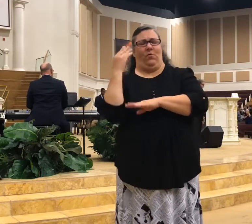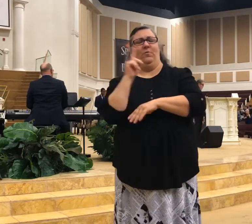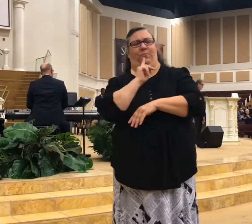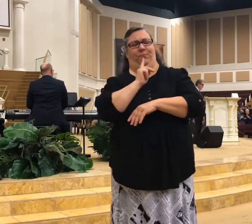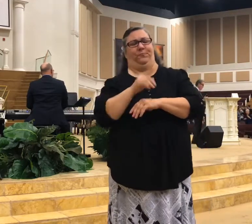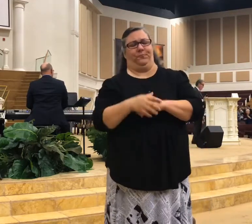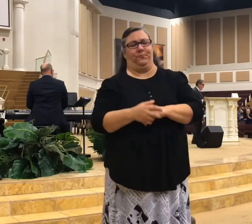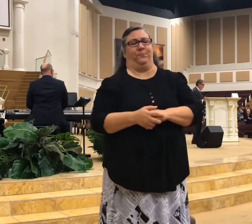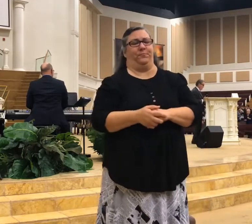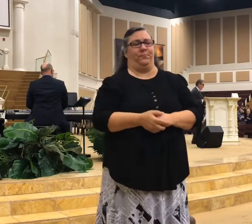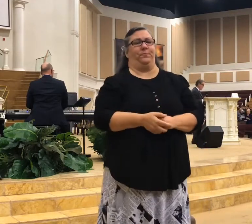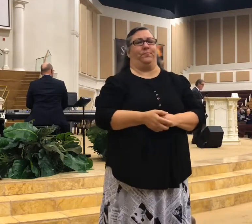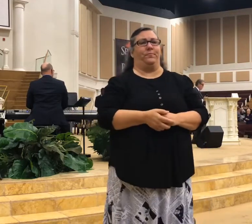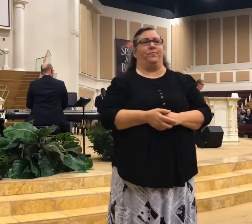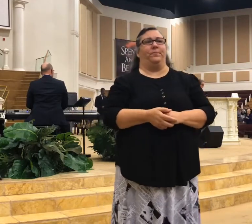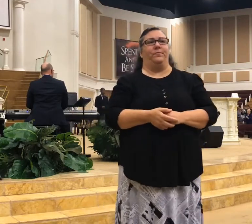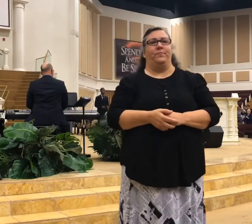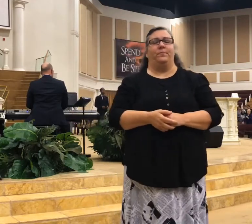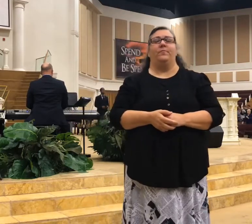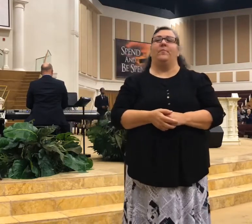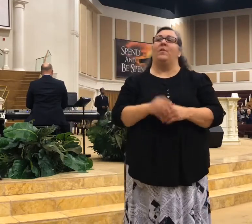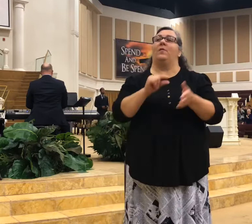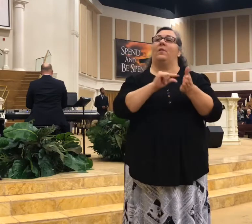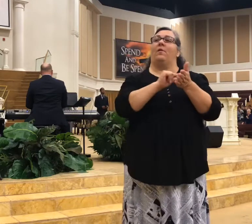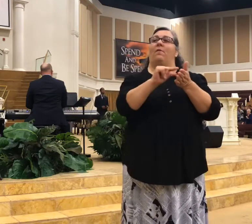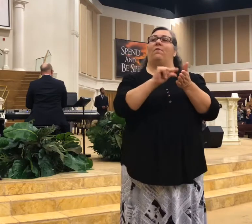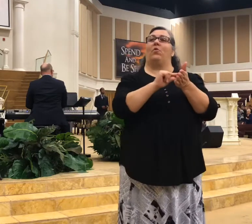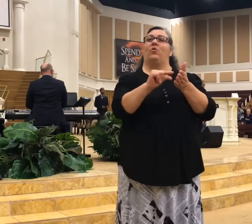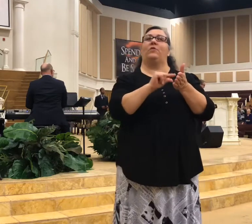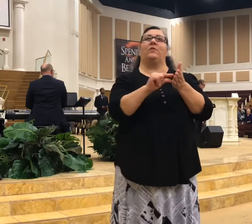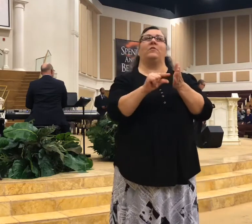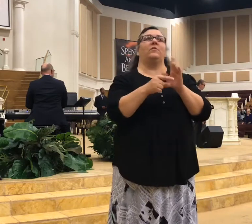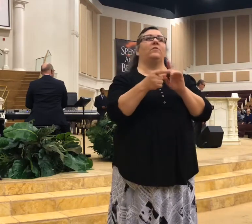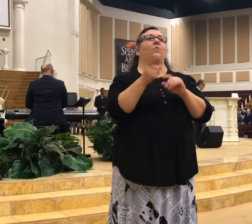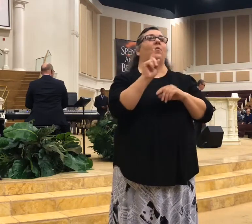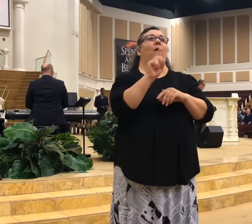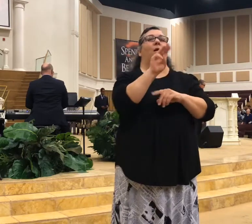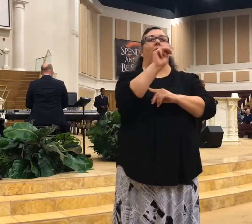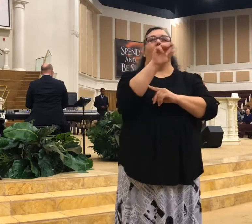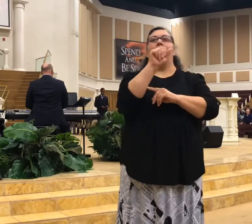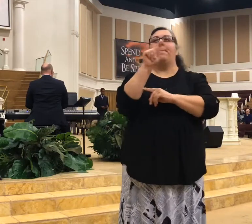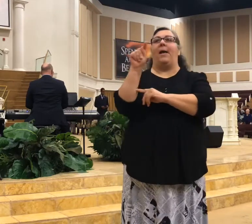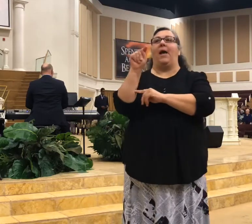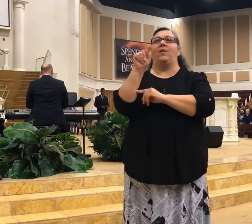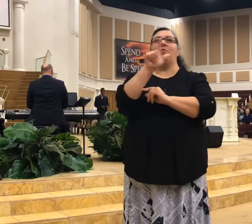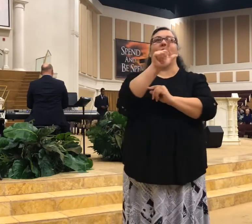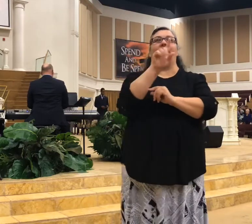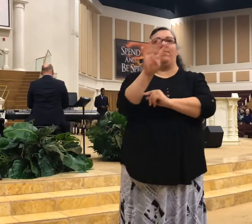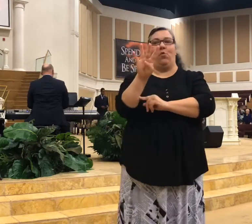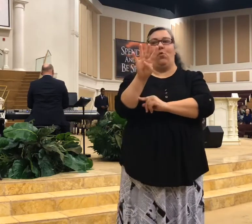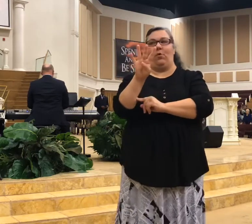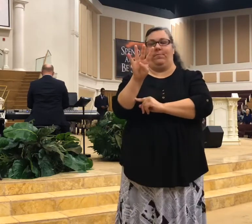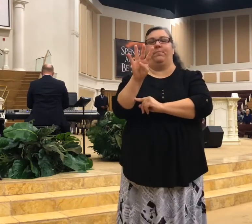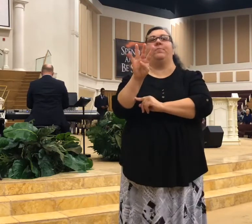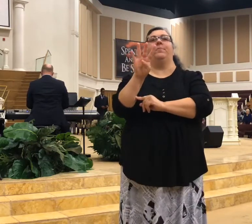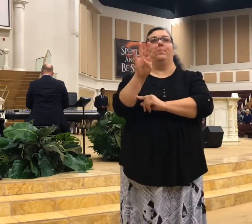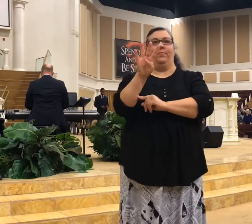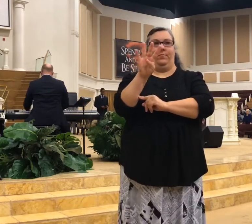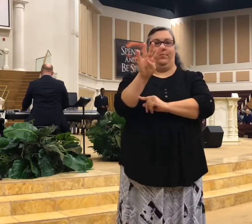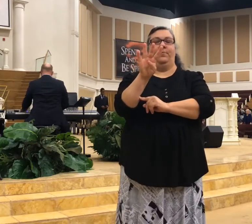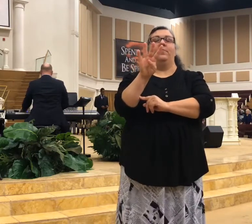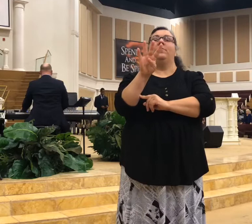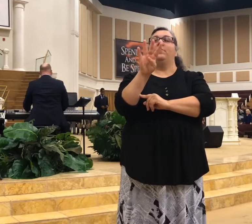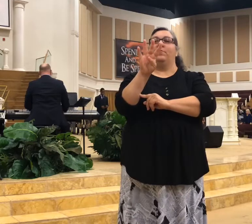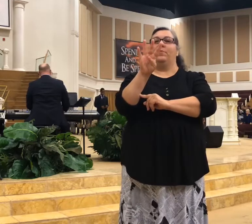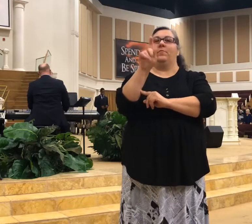you. These verses of scripture are found in the book of Matthew, chapter 24. And I